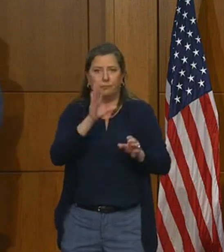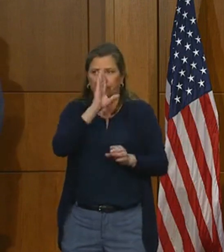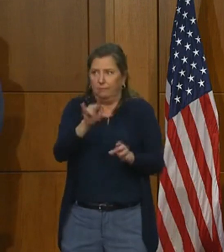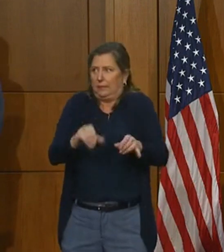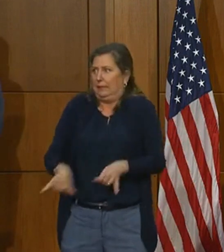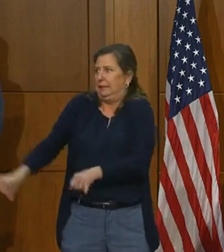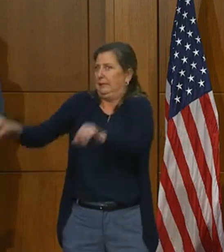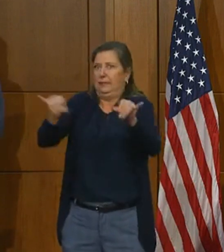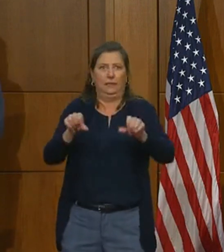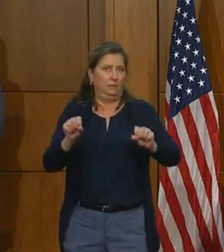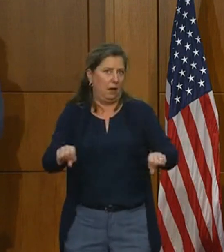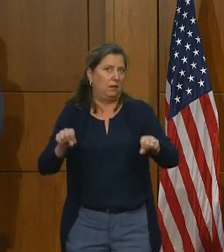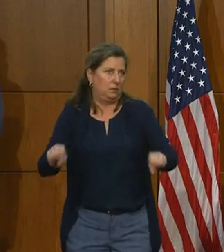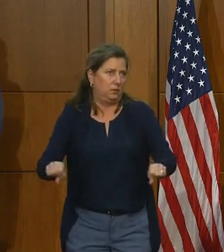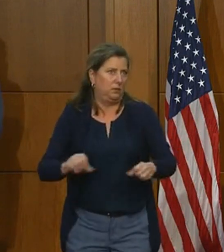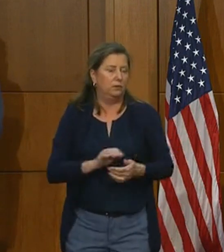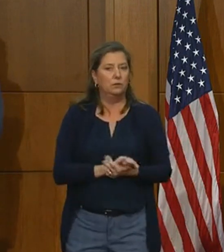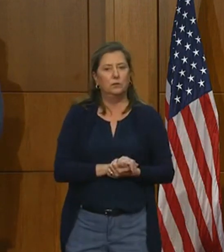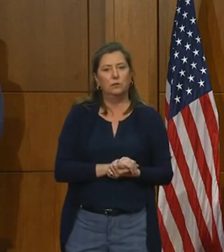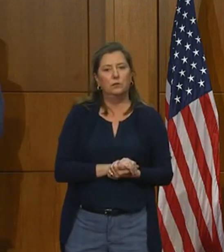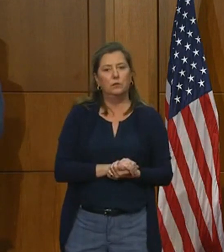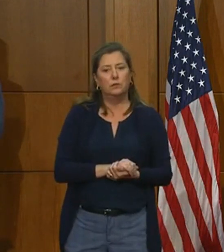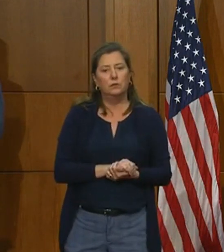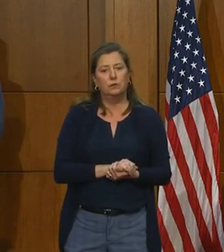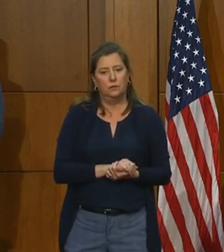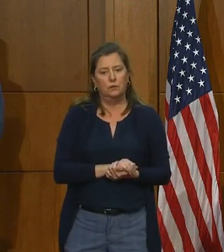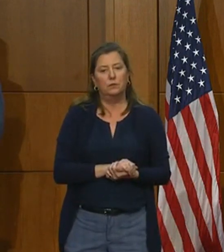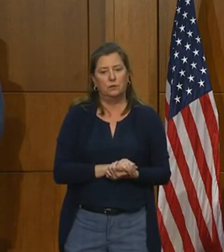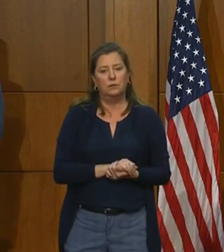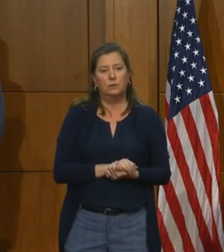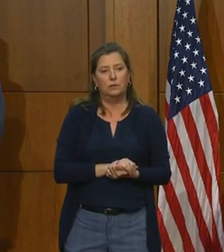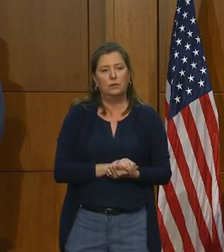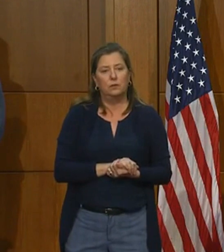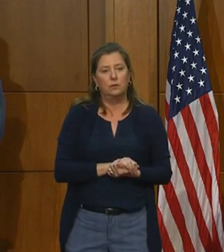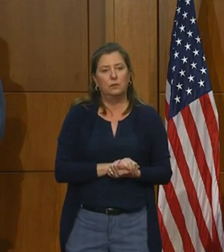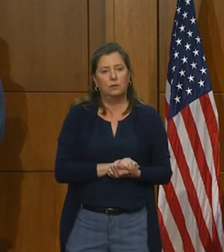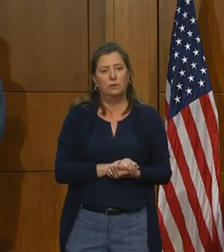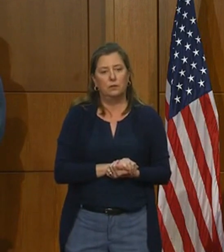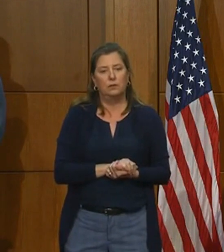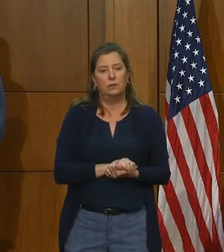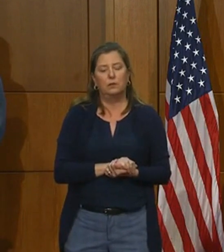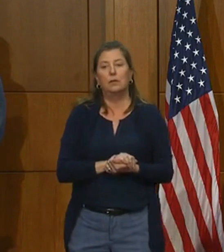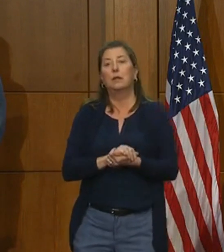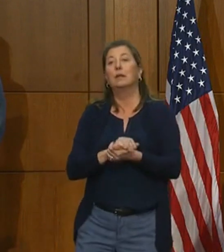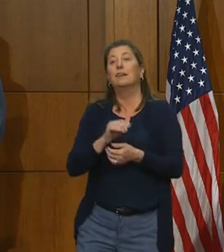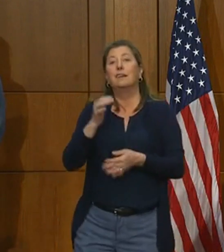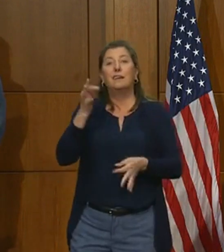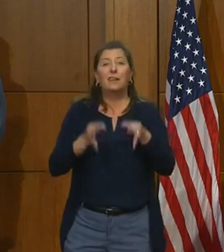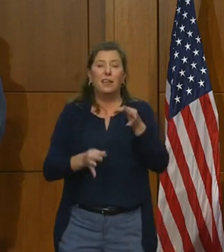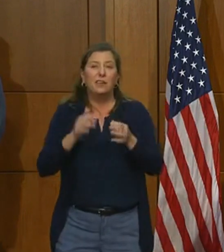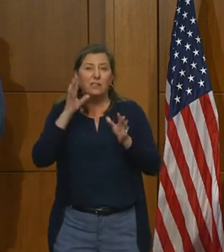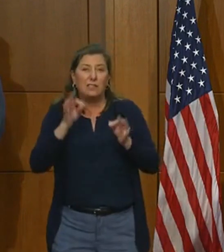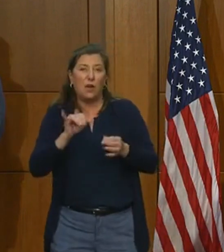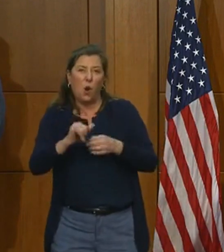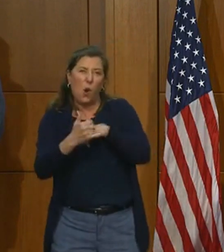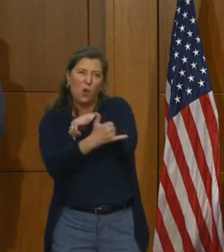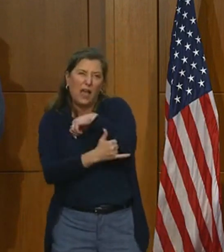we can. But if you do something that carves up counties or pick